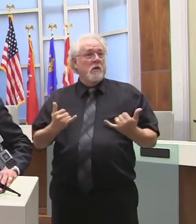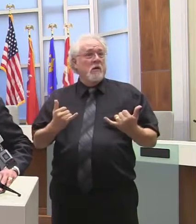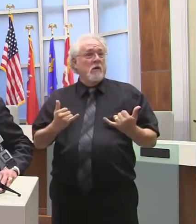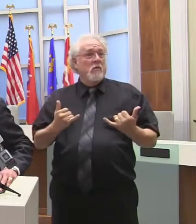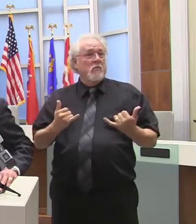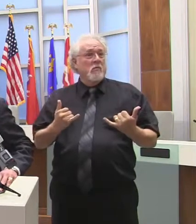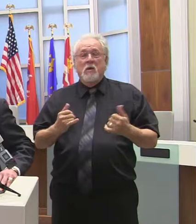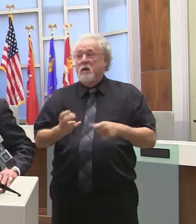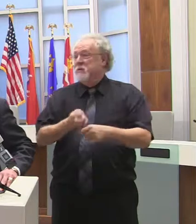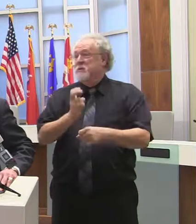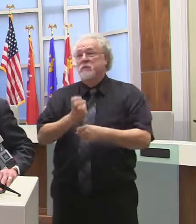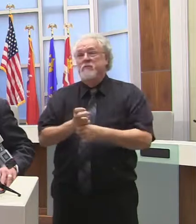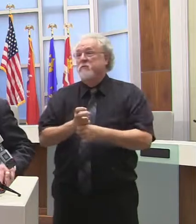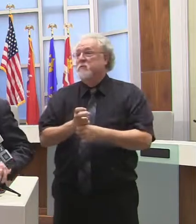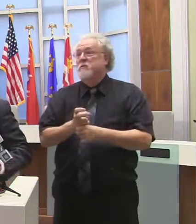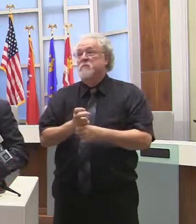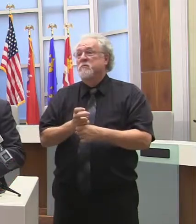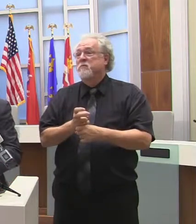in the very difficult